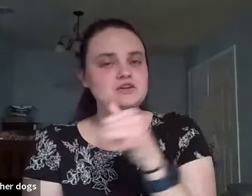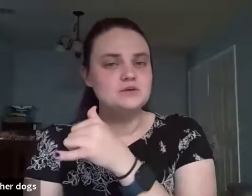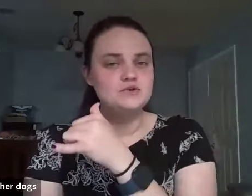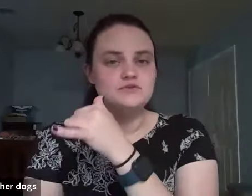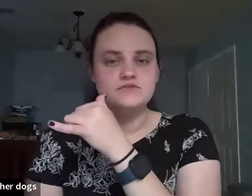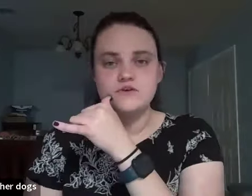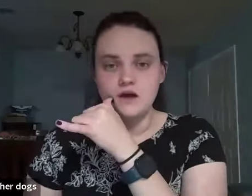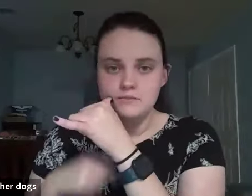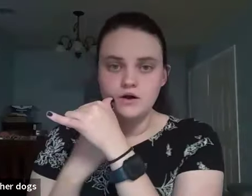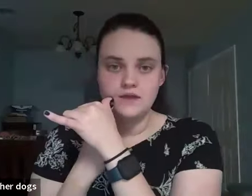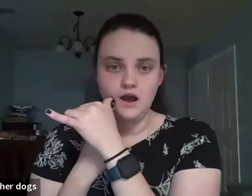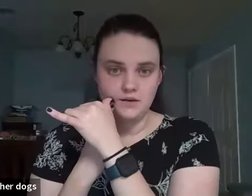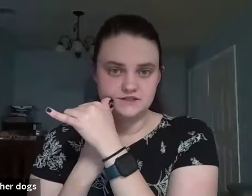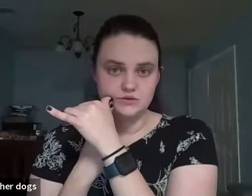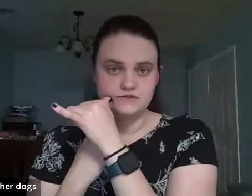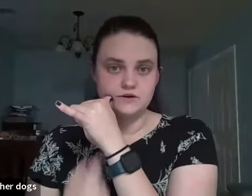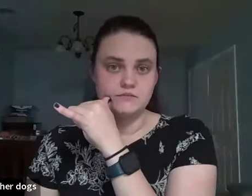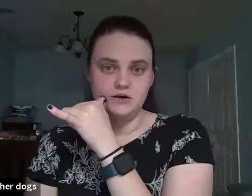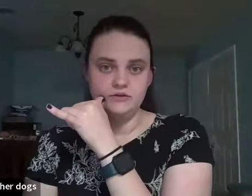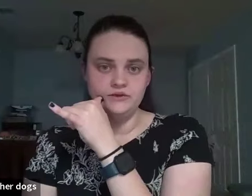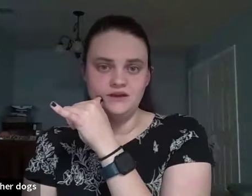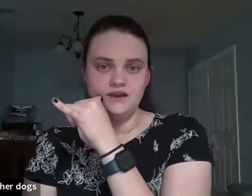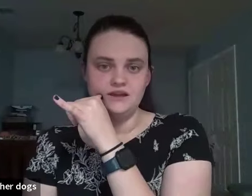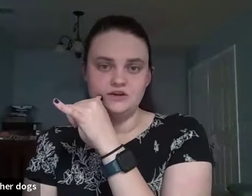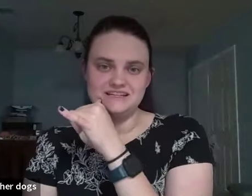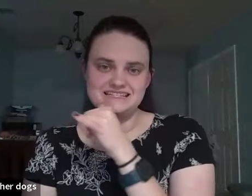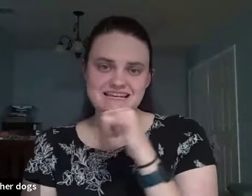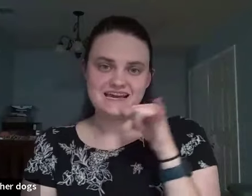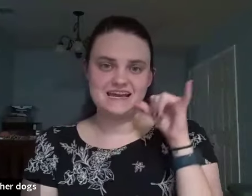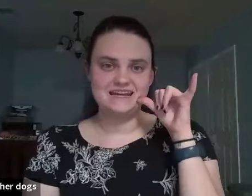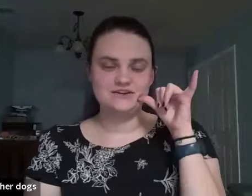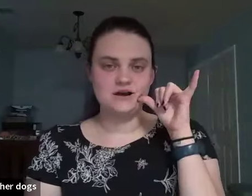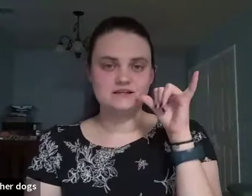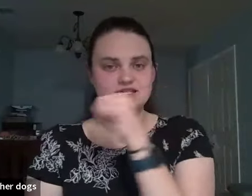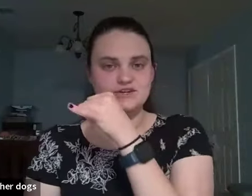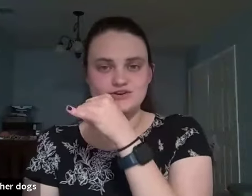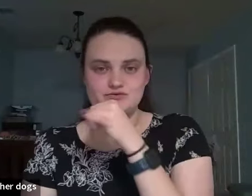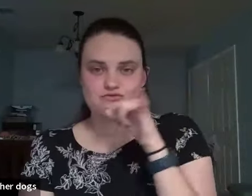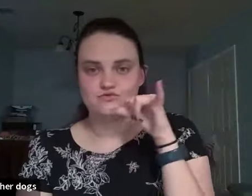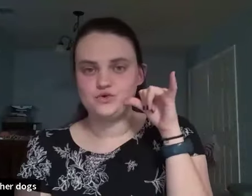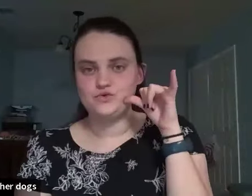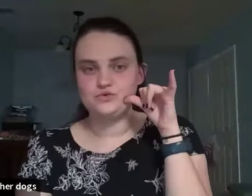You're gonna put your thumb on the opposite corner of your mouth, and you're gonna slide it across.